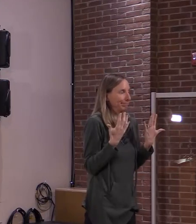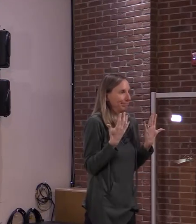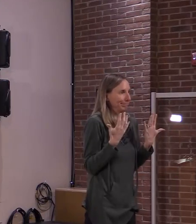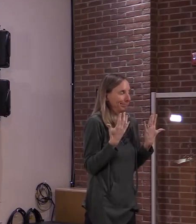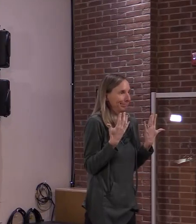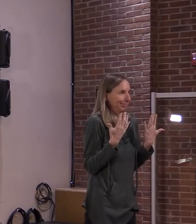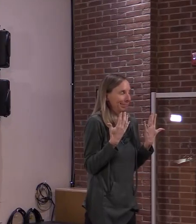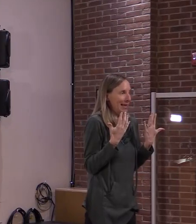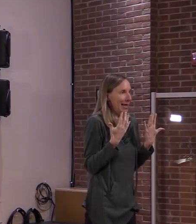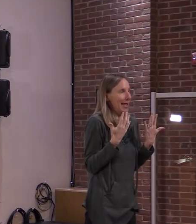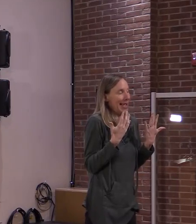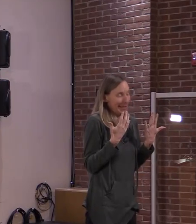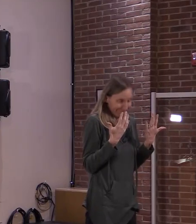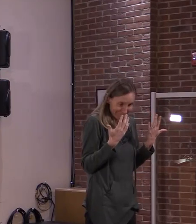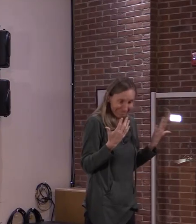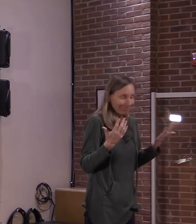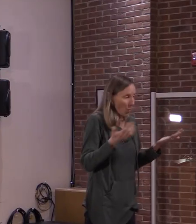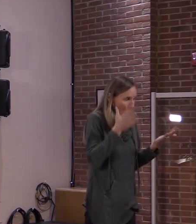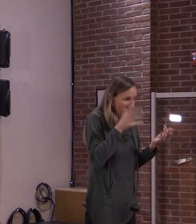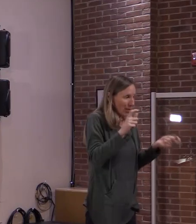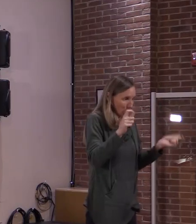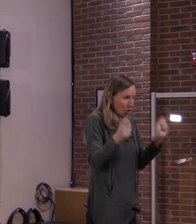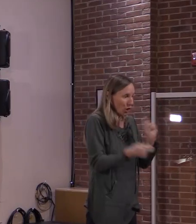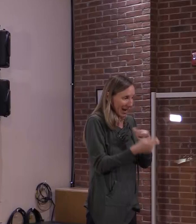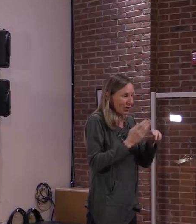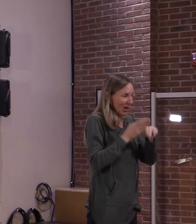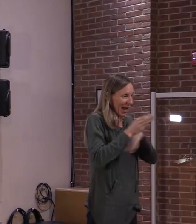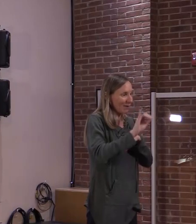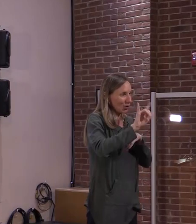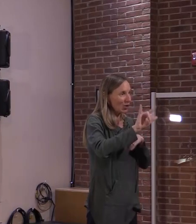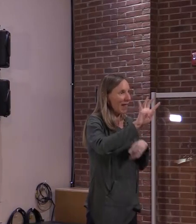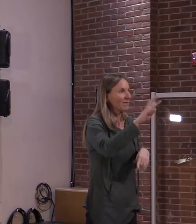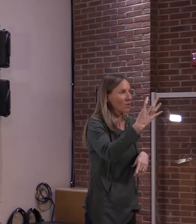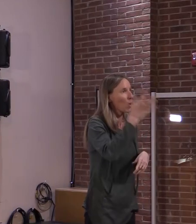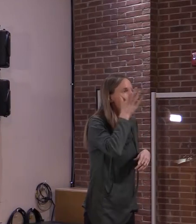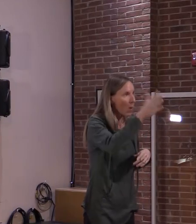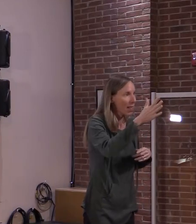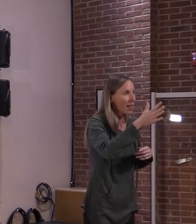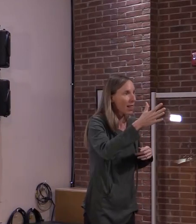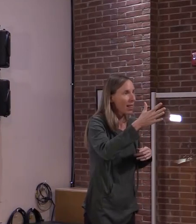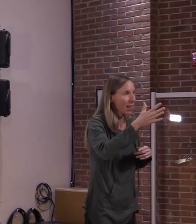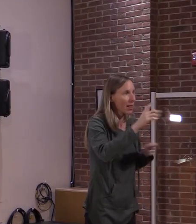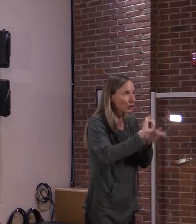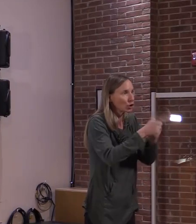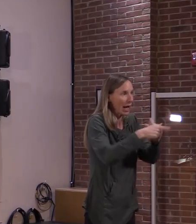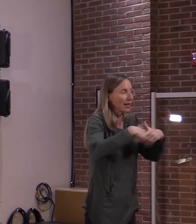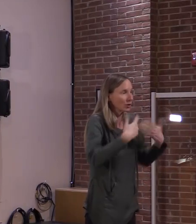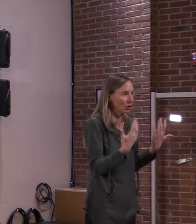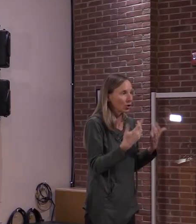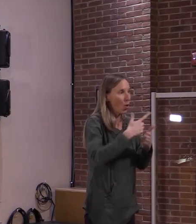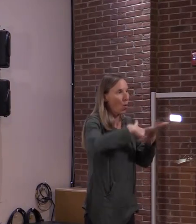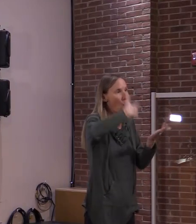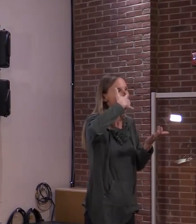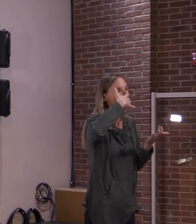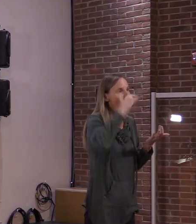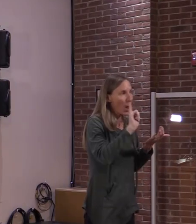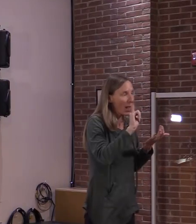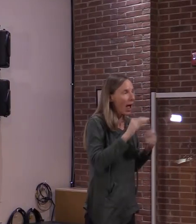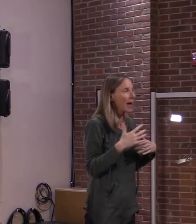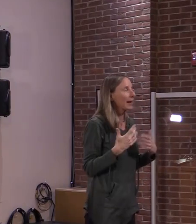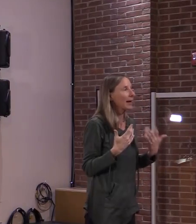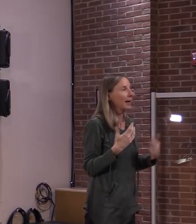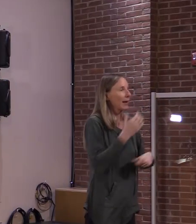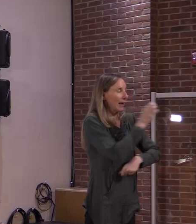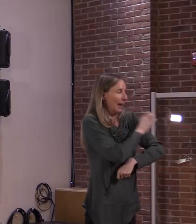a big transition occurring sometime after our July 4th date, so that the clinical community, specifically